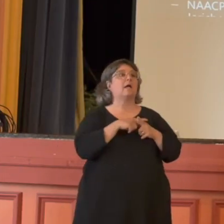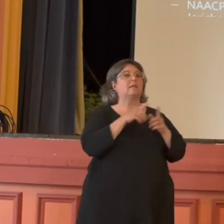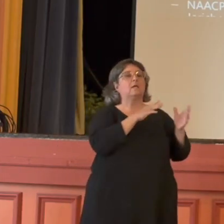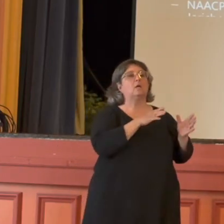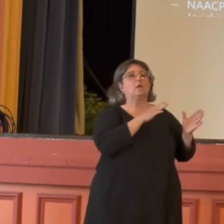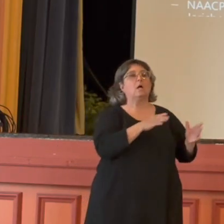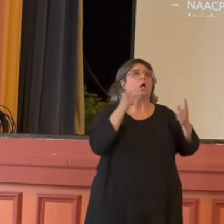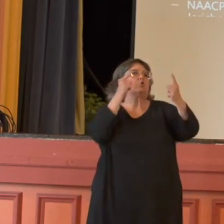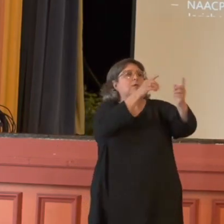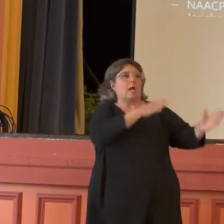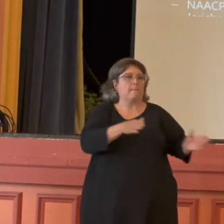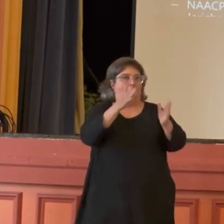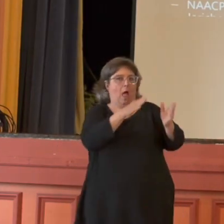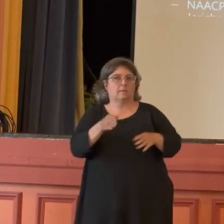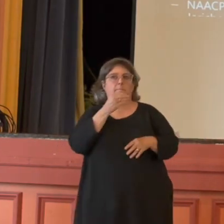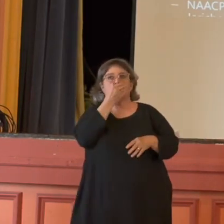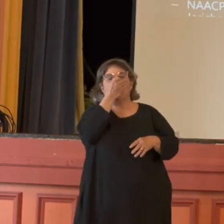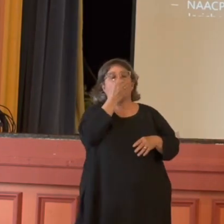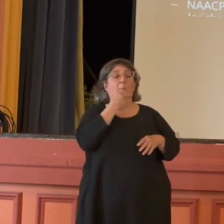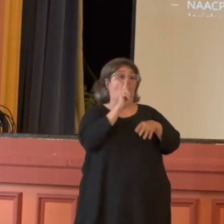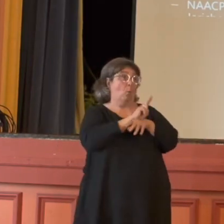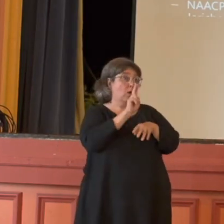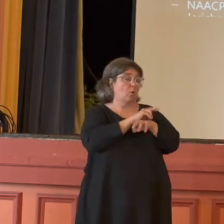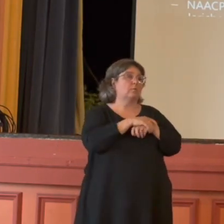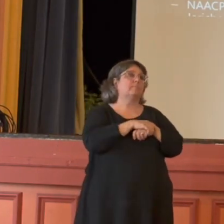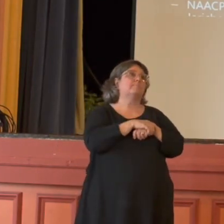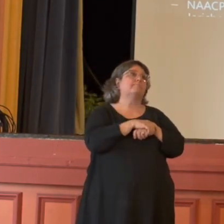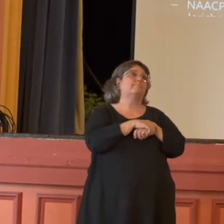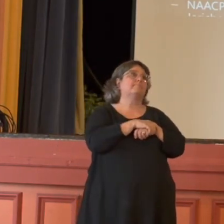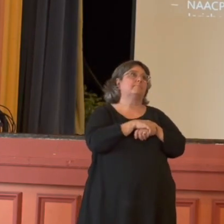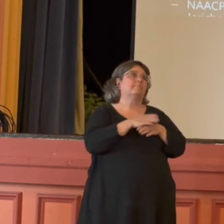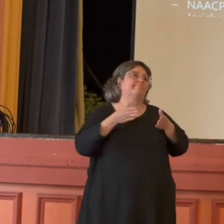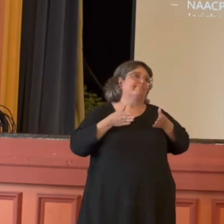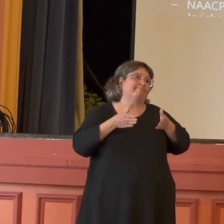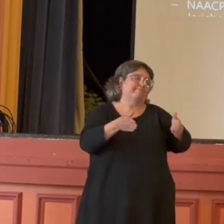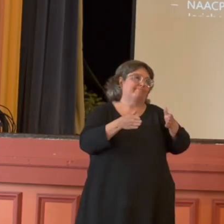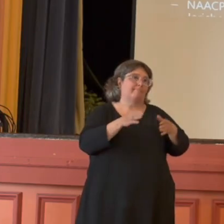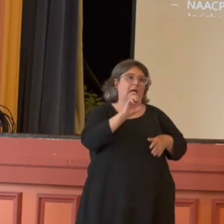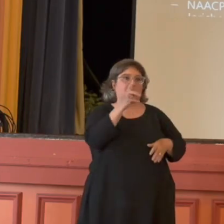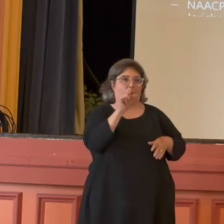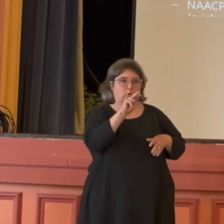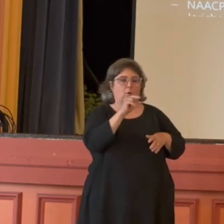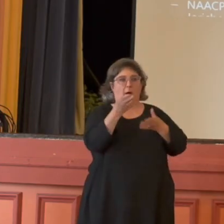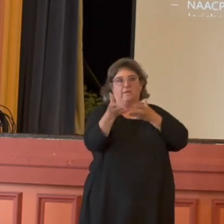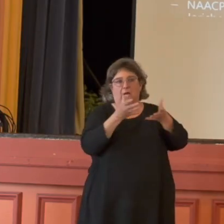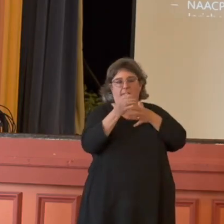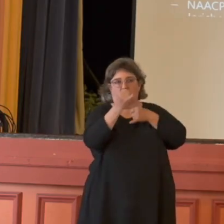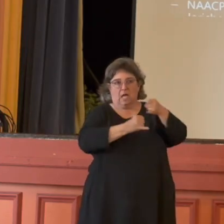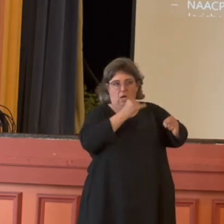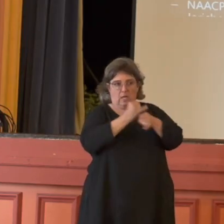strategic planning meeting where we used a methodology called the Spectrum of Engagement from